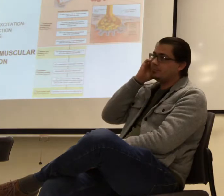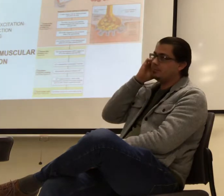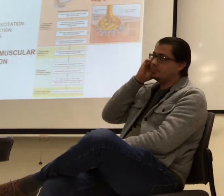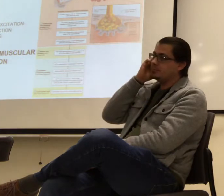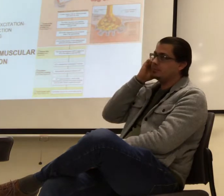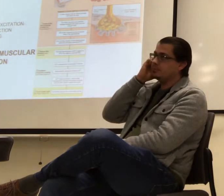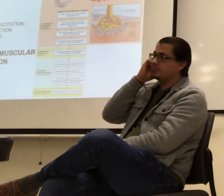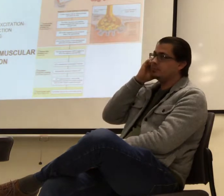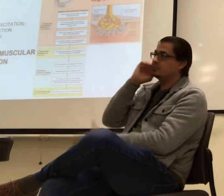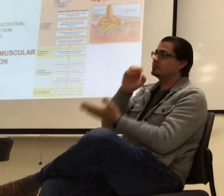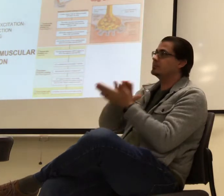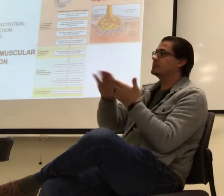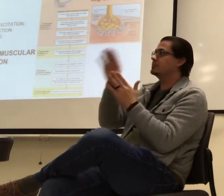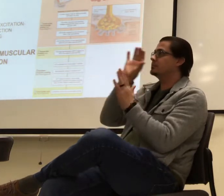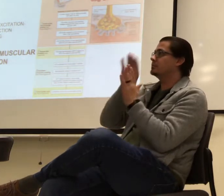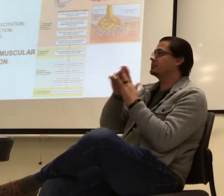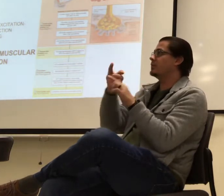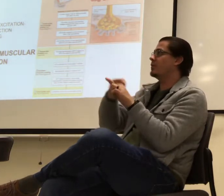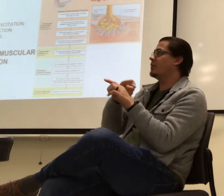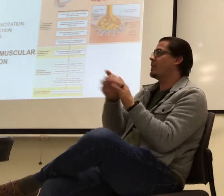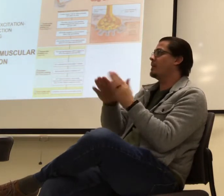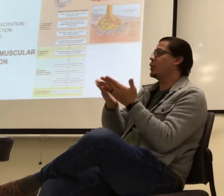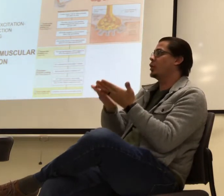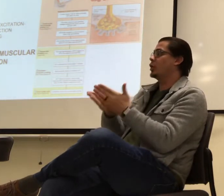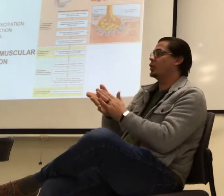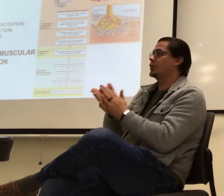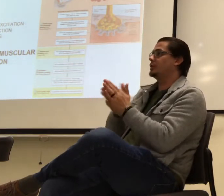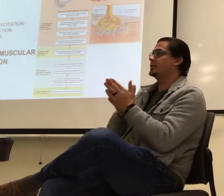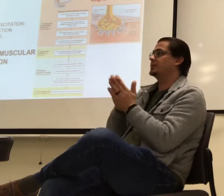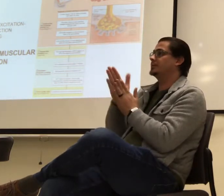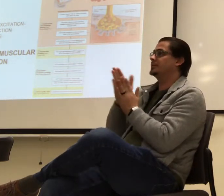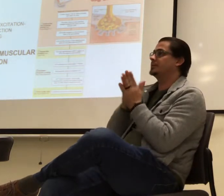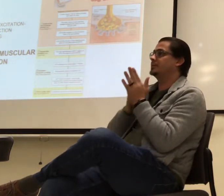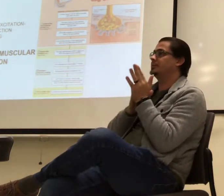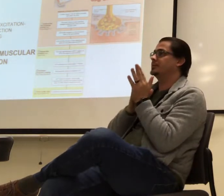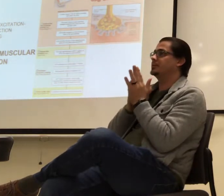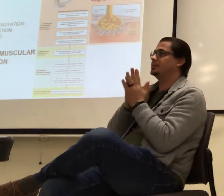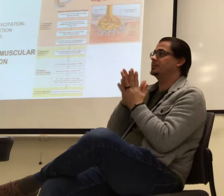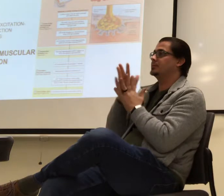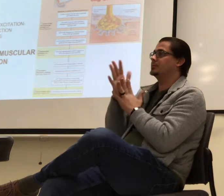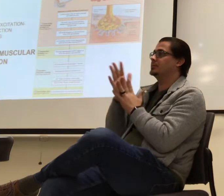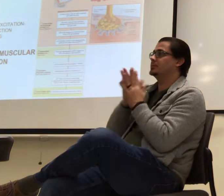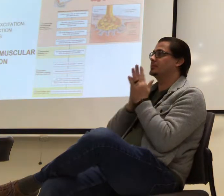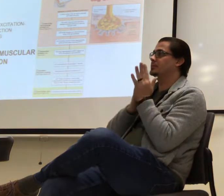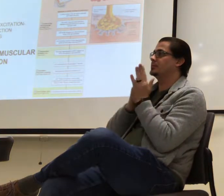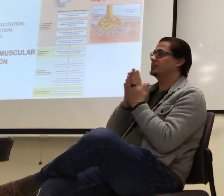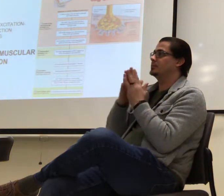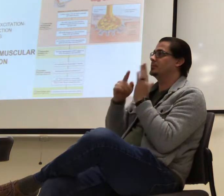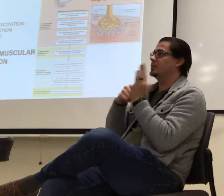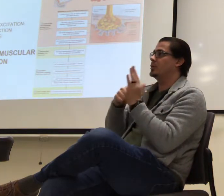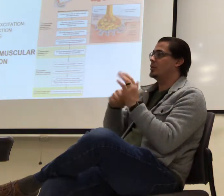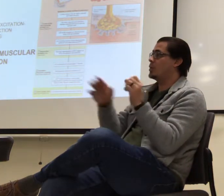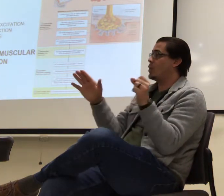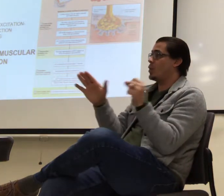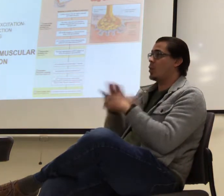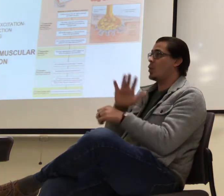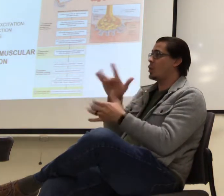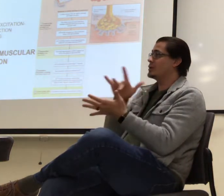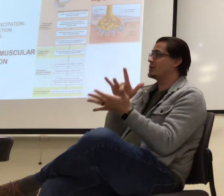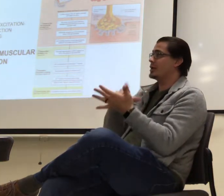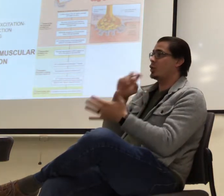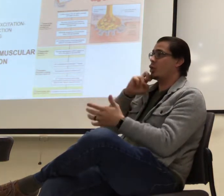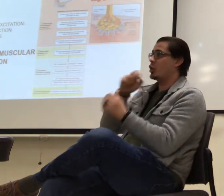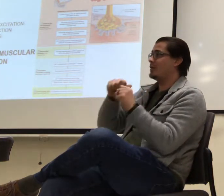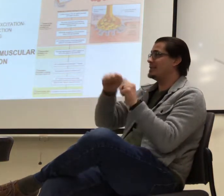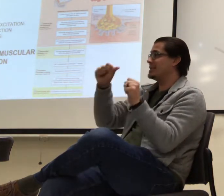Well, here's a nice picture from the textbook. And, well, they kind of show you the whole central nervous system on the girl